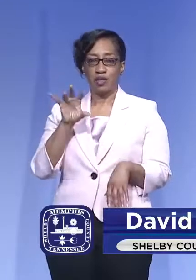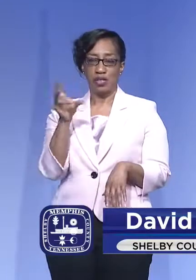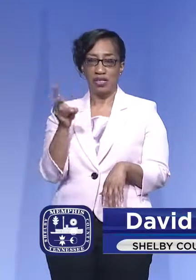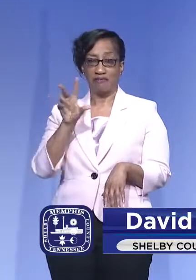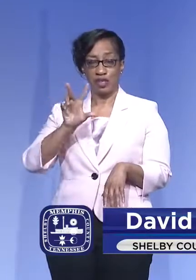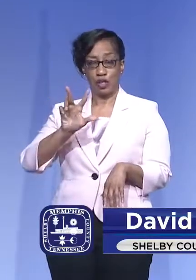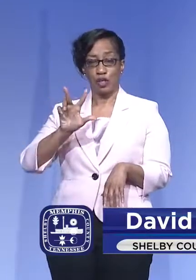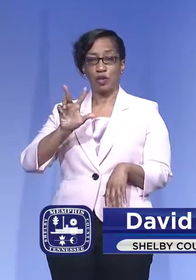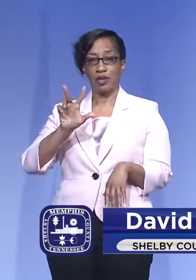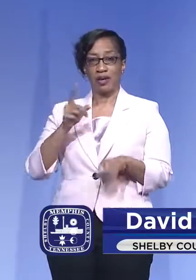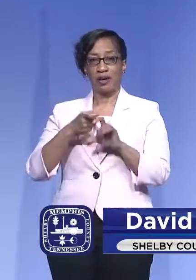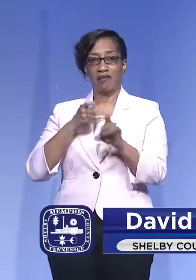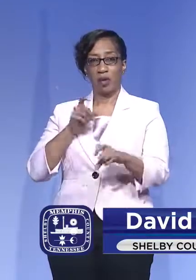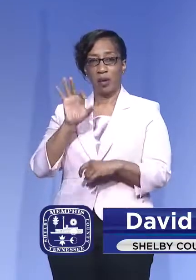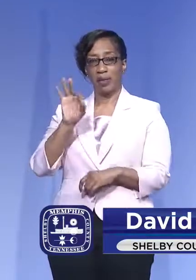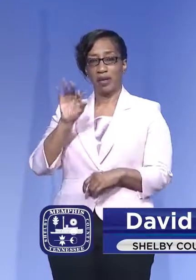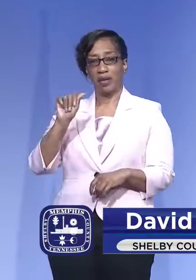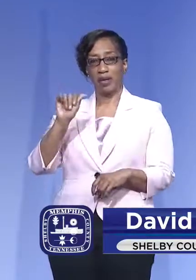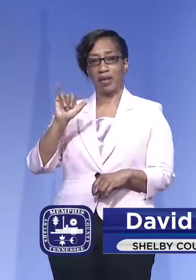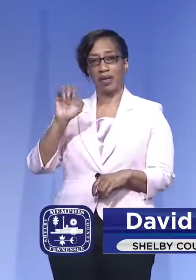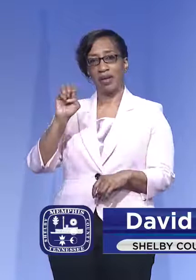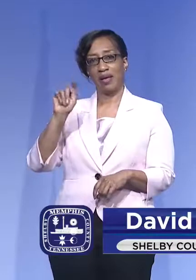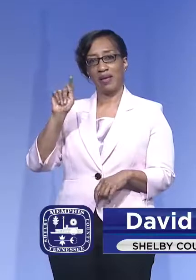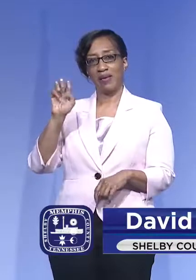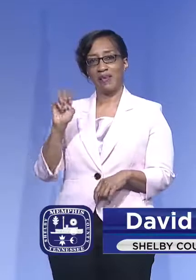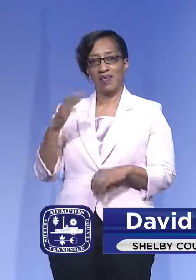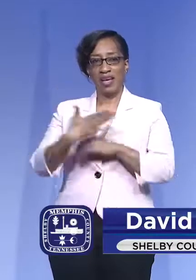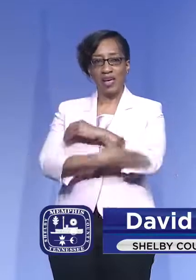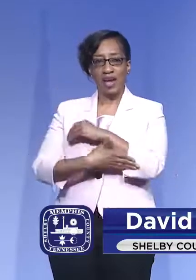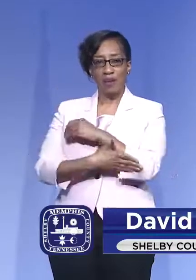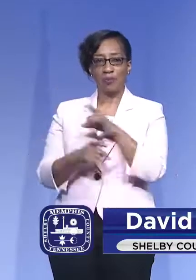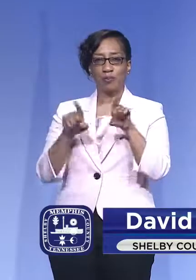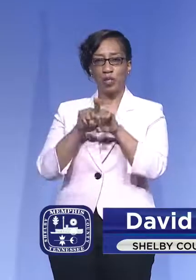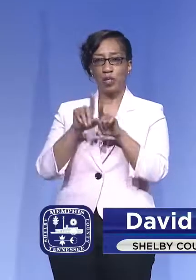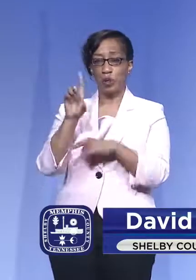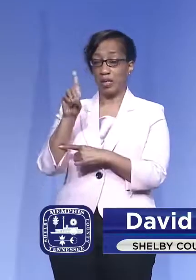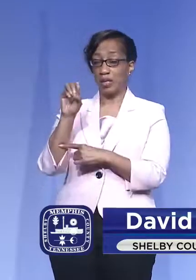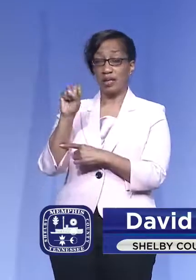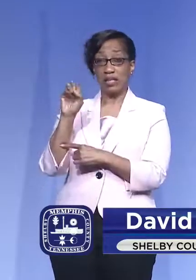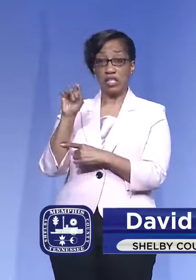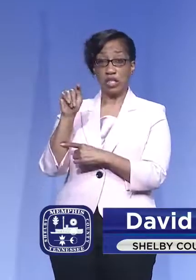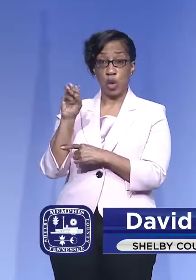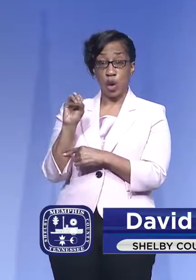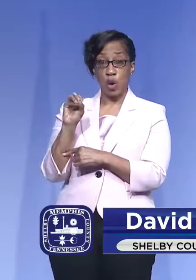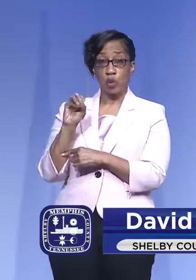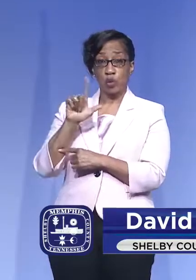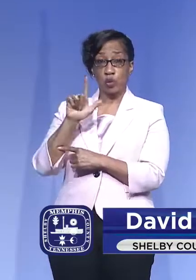4,973 cases from Fayette County. In DeSoto County, Mississippi, we've had